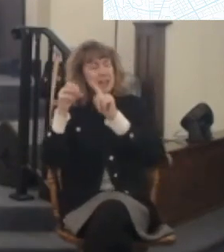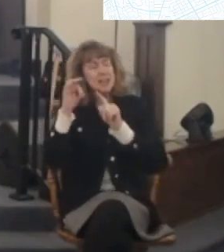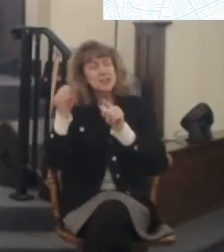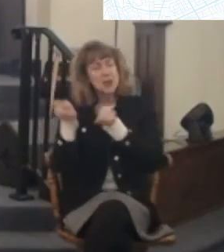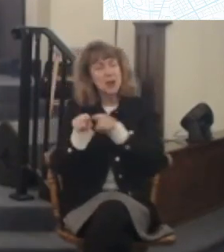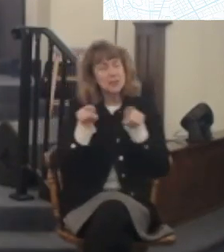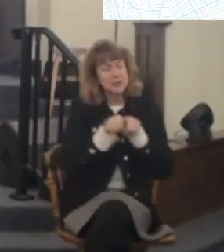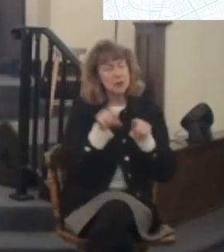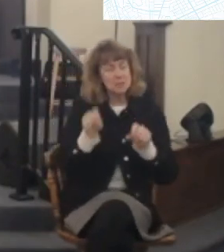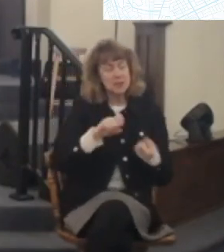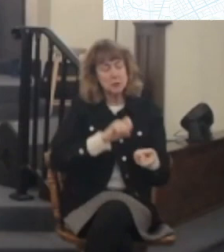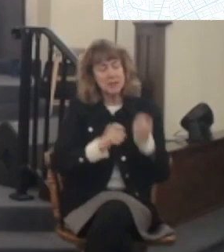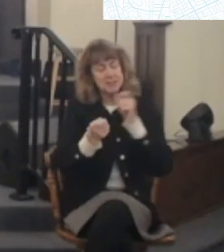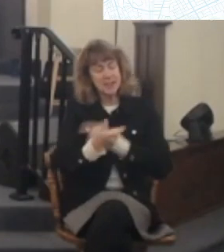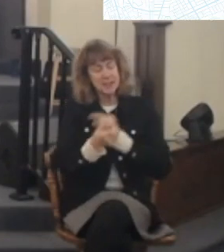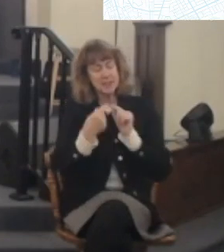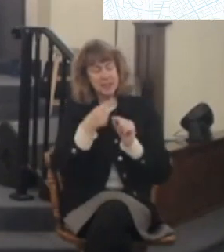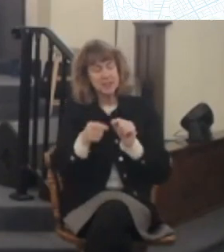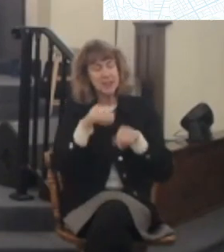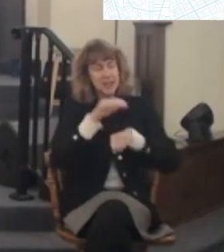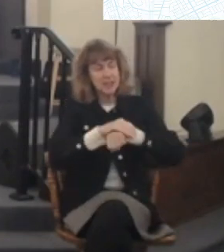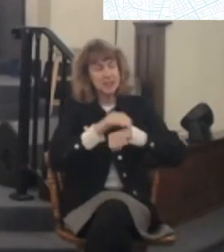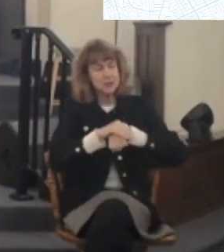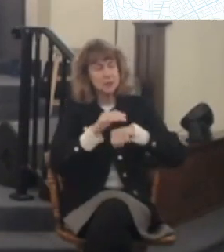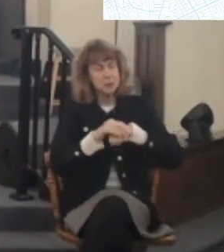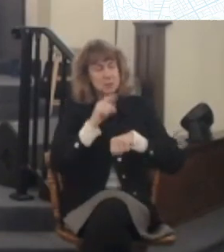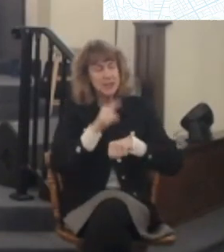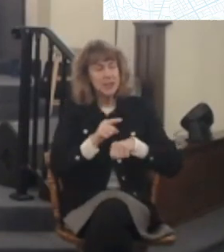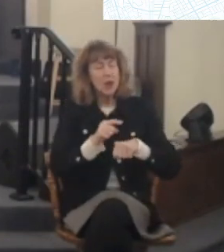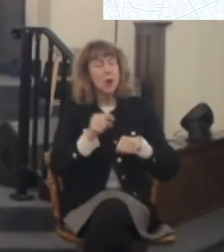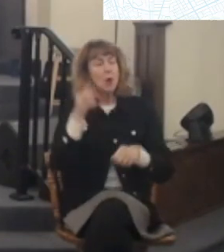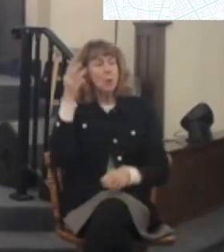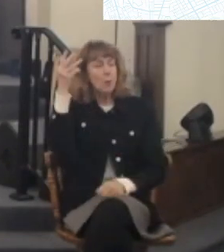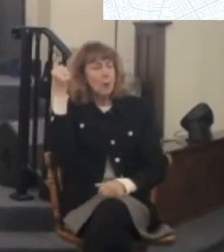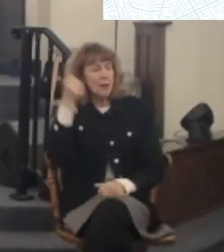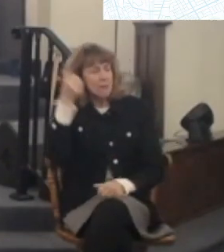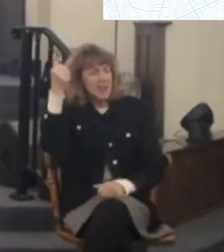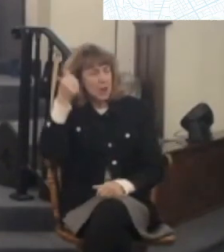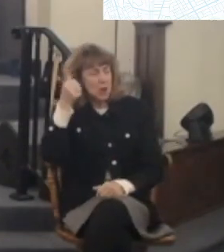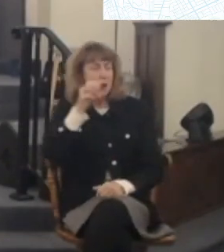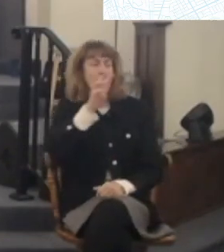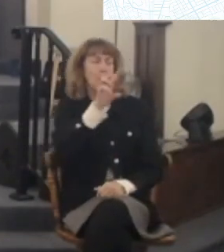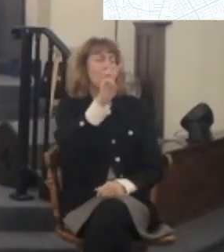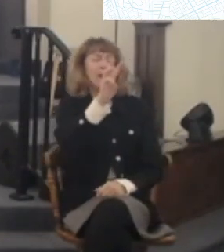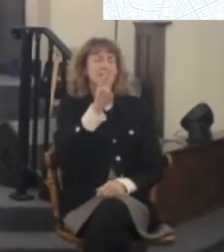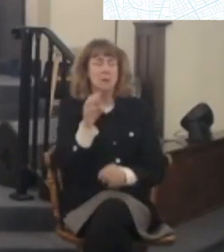be translated in English to welfare.